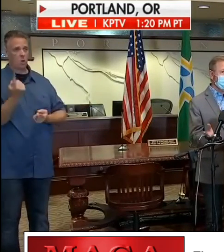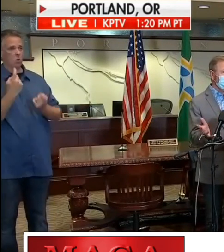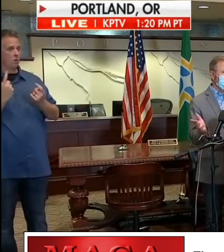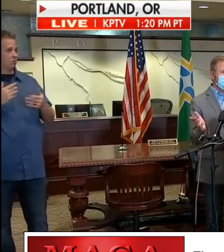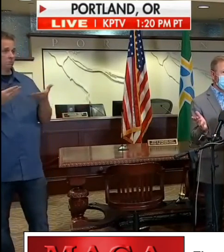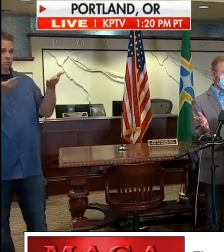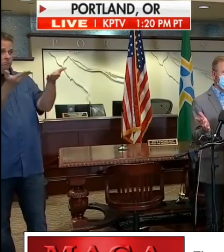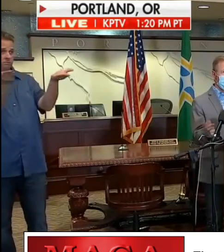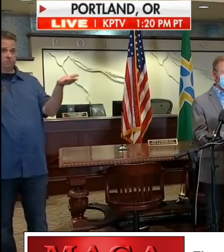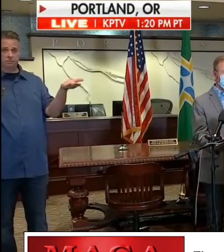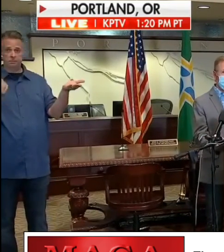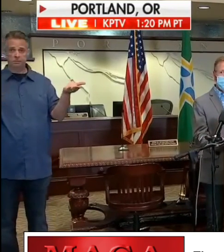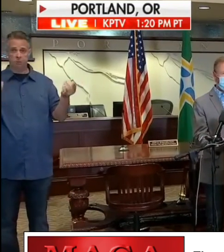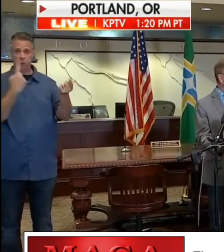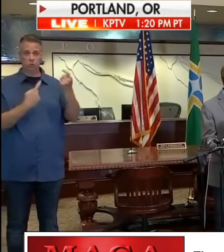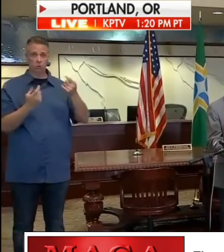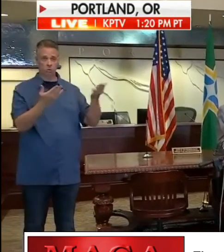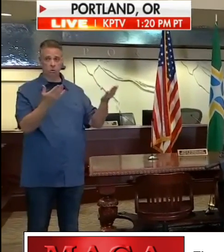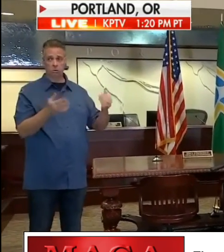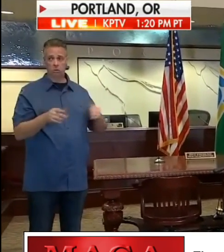And let's begin. Who's got a question?